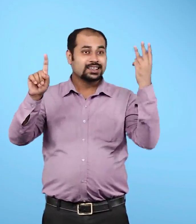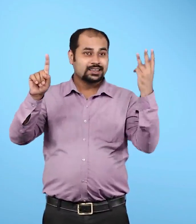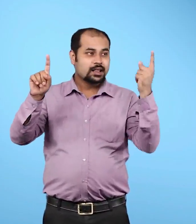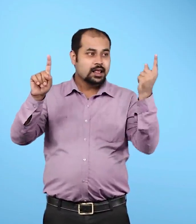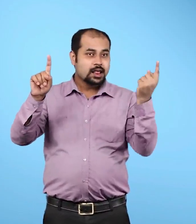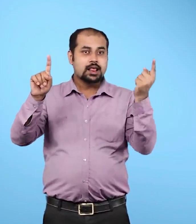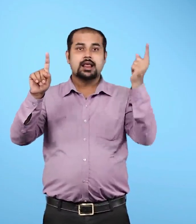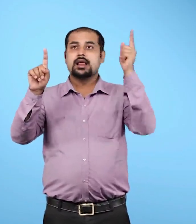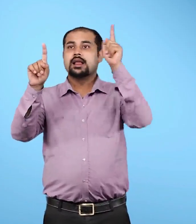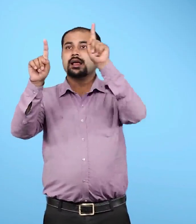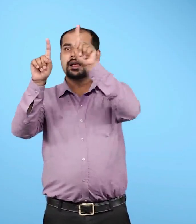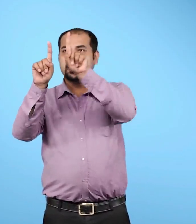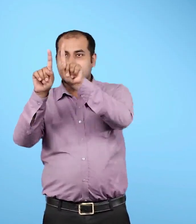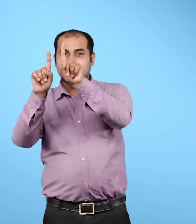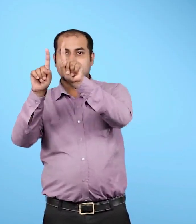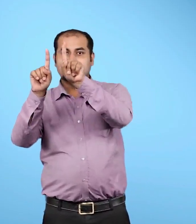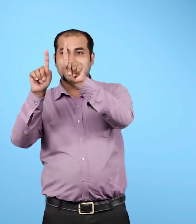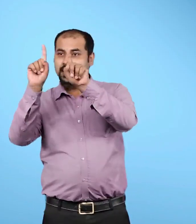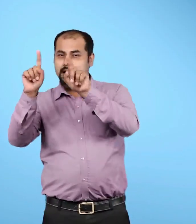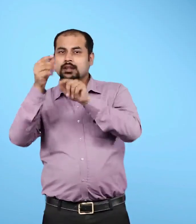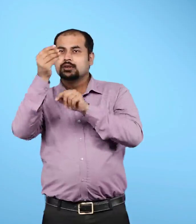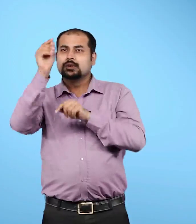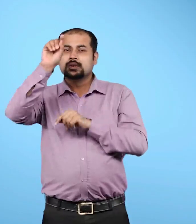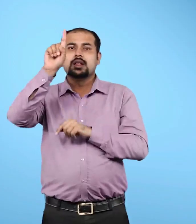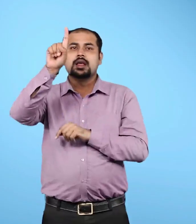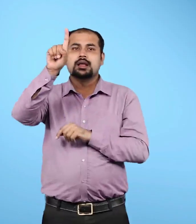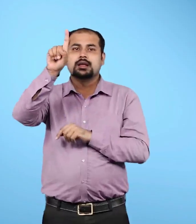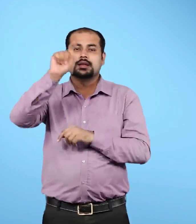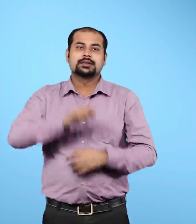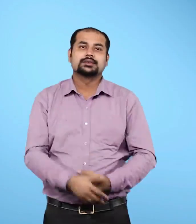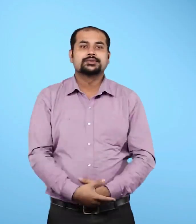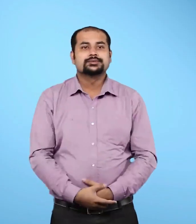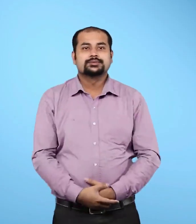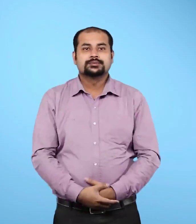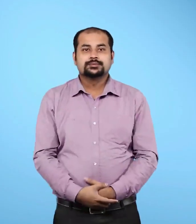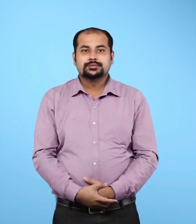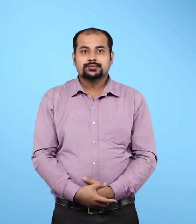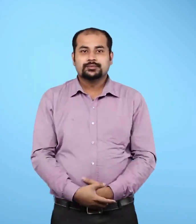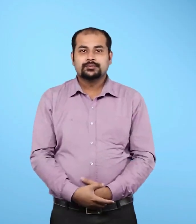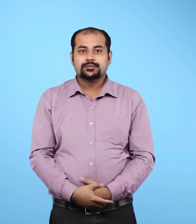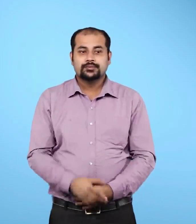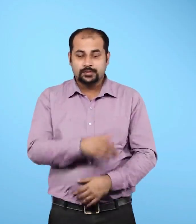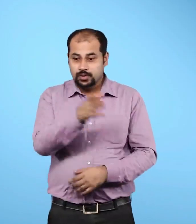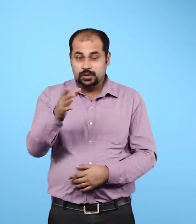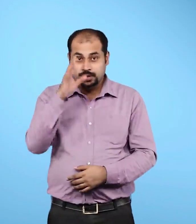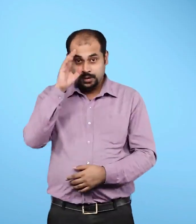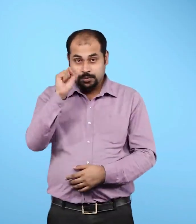saying, also write a small 1 in the bead box to remember there are